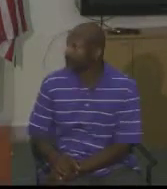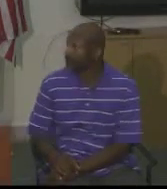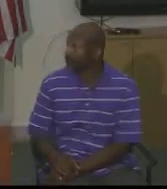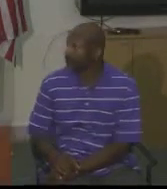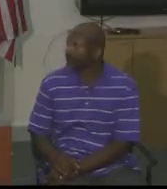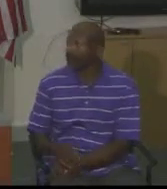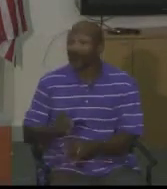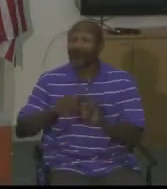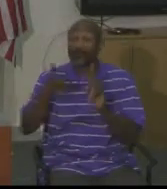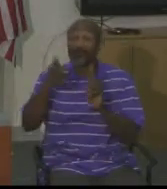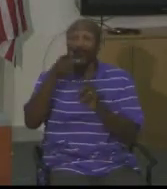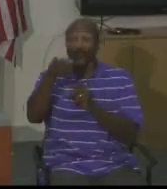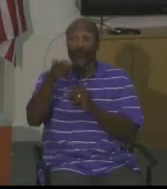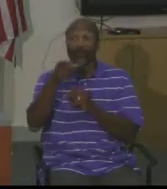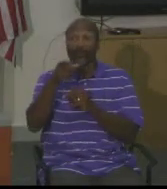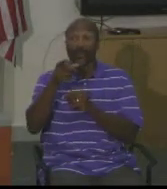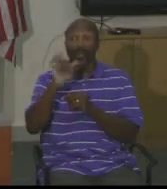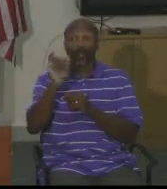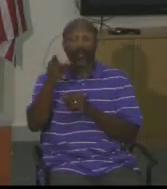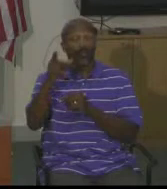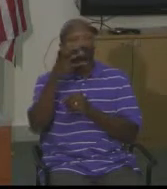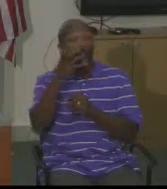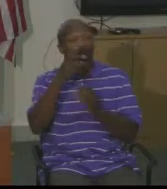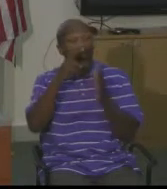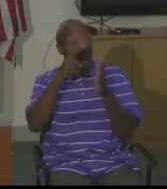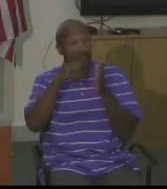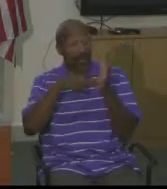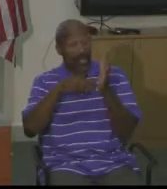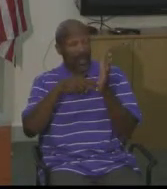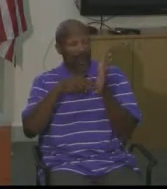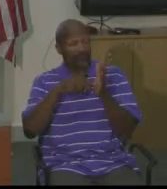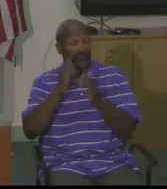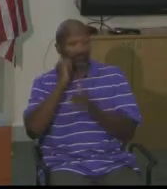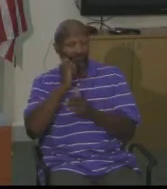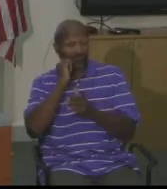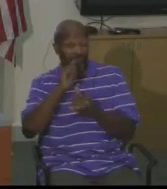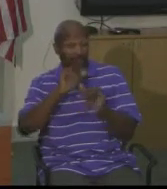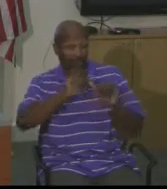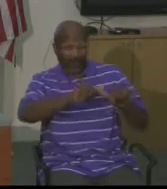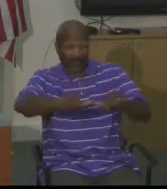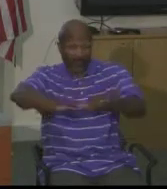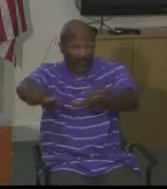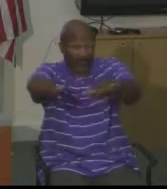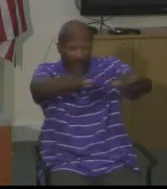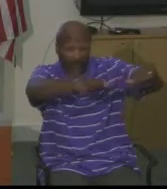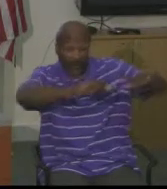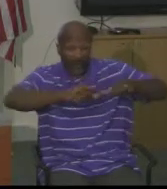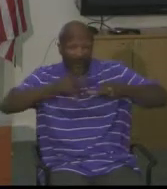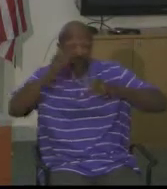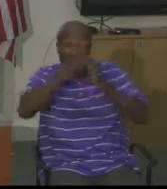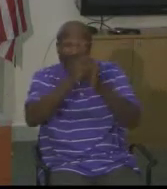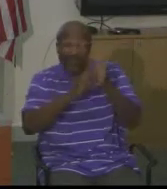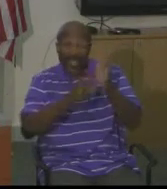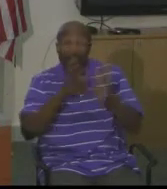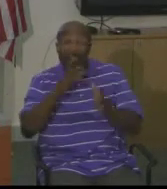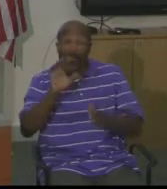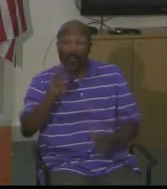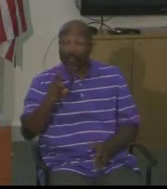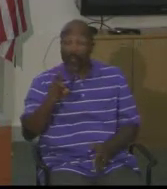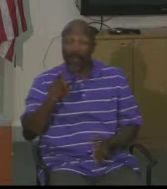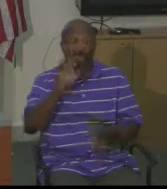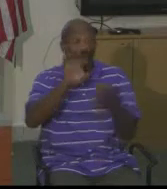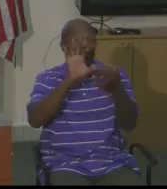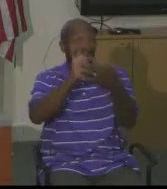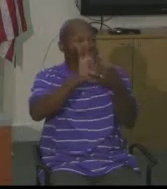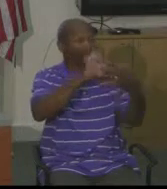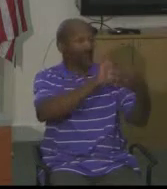But if you were going to read the standard for designing motherboards, they fit